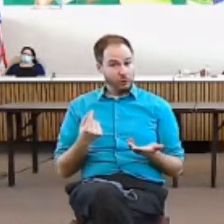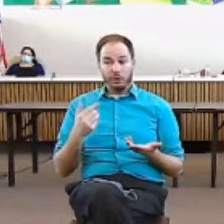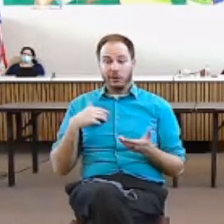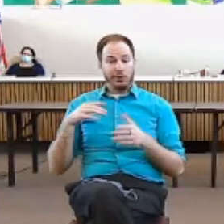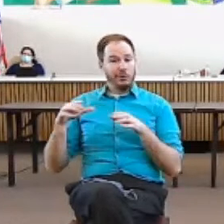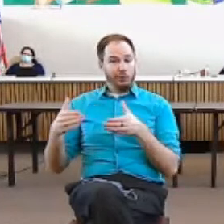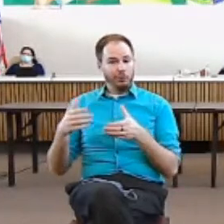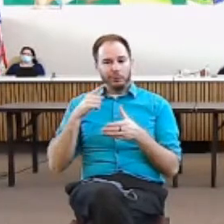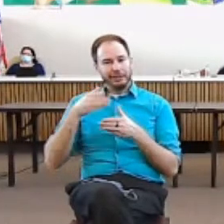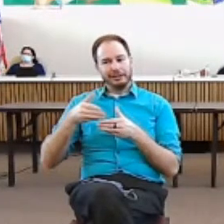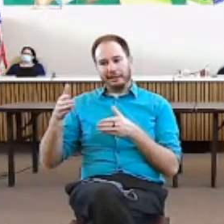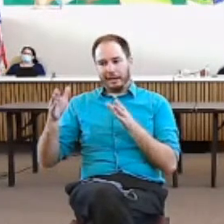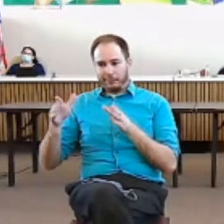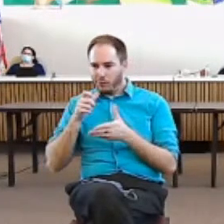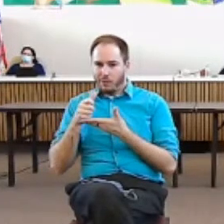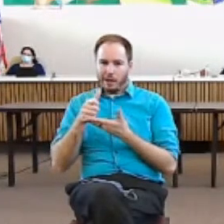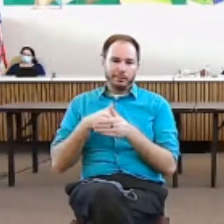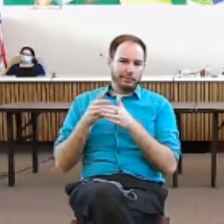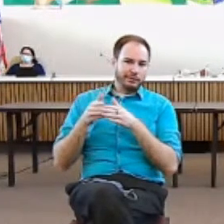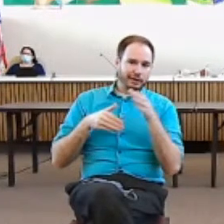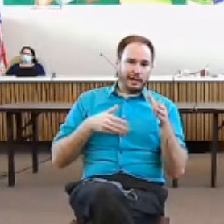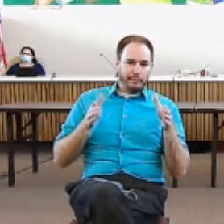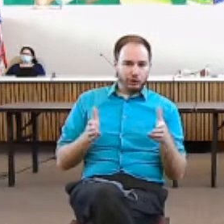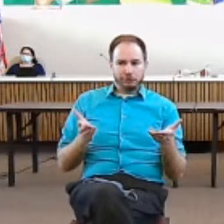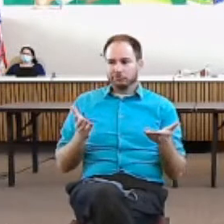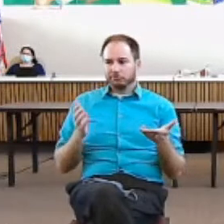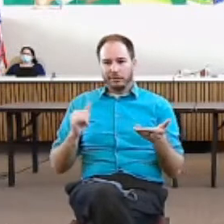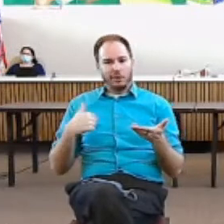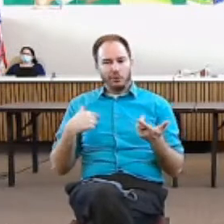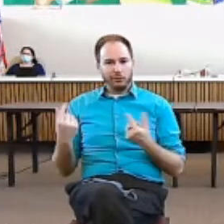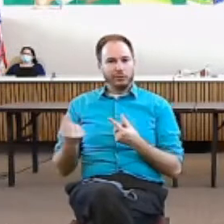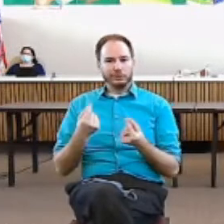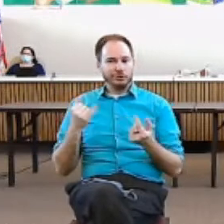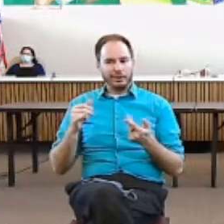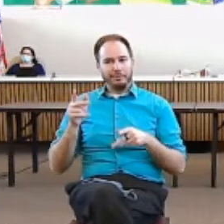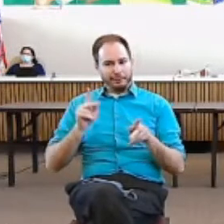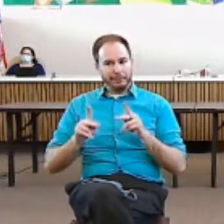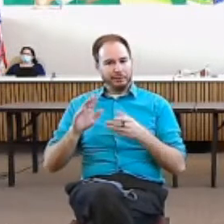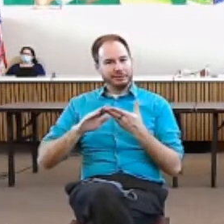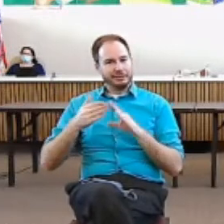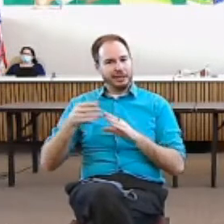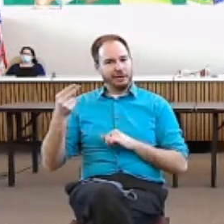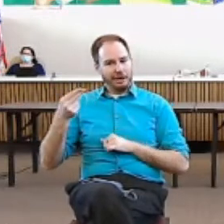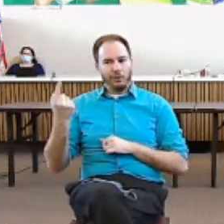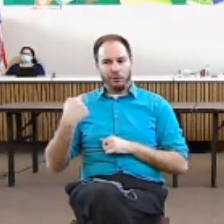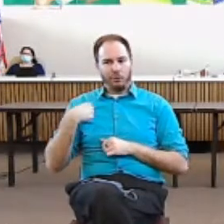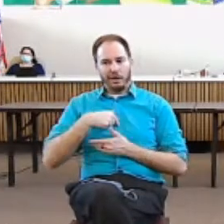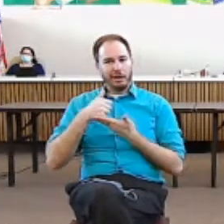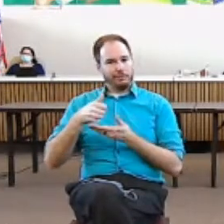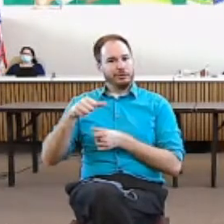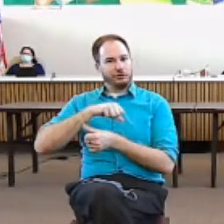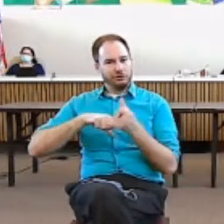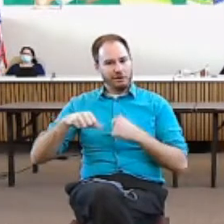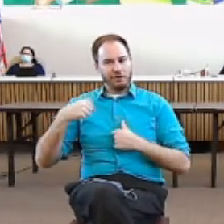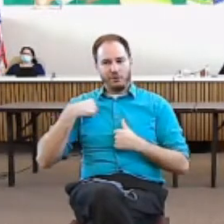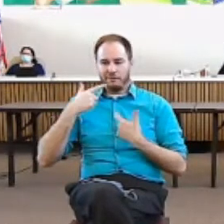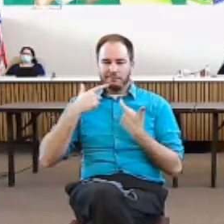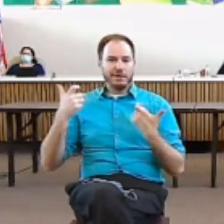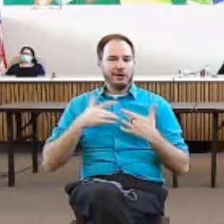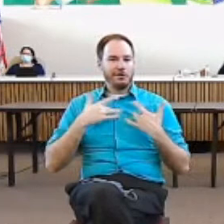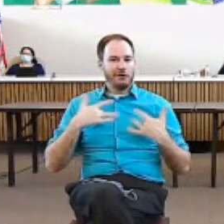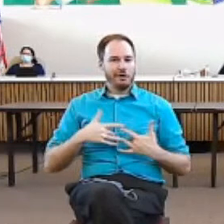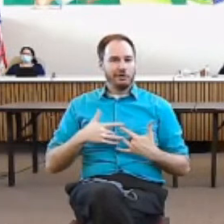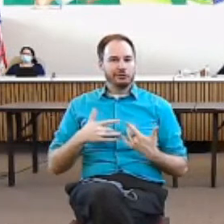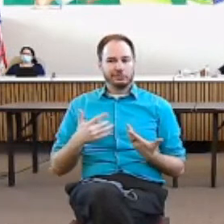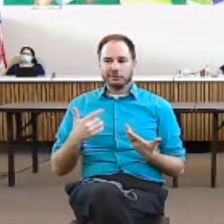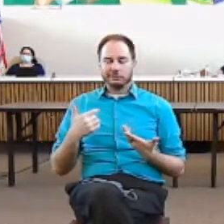is neighbors helping neighbors. And that's exactly what the people in the town of Henrietta do. They have a big heart and